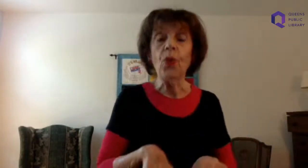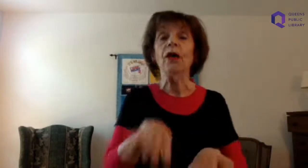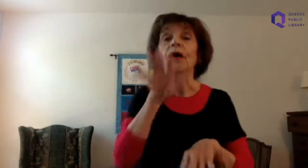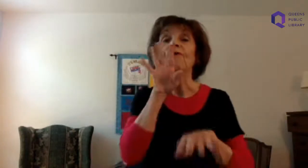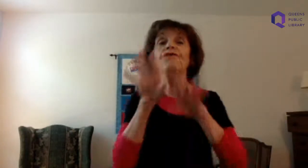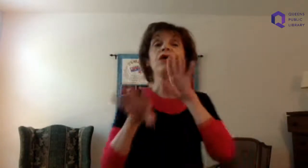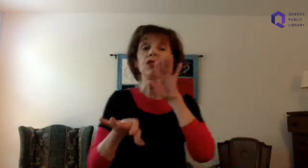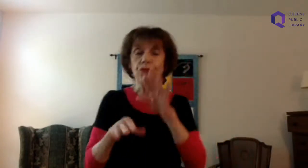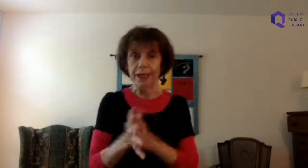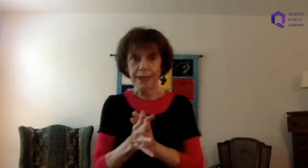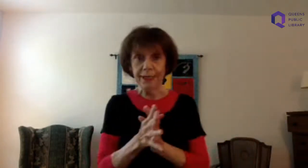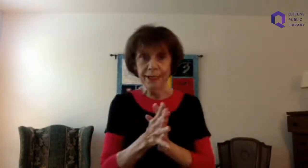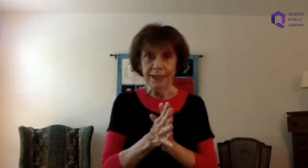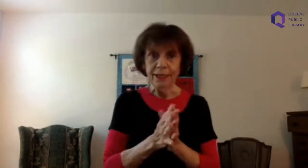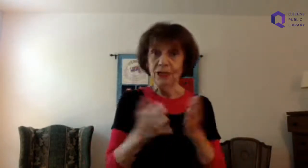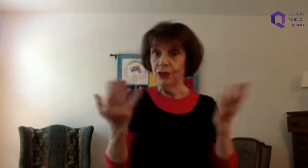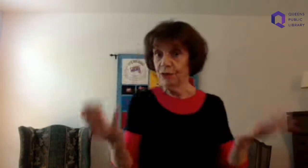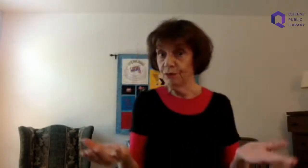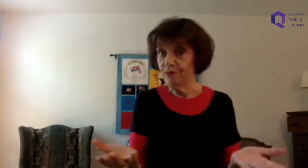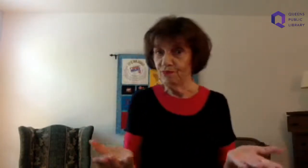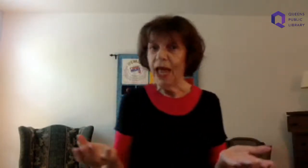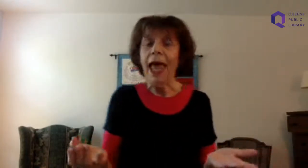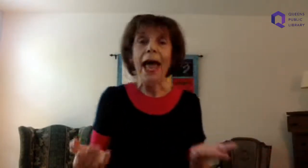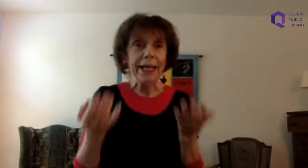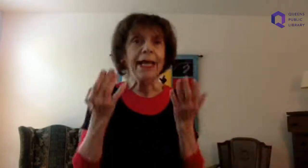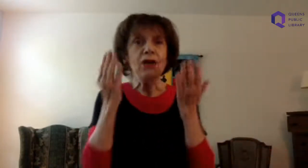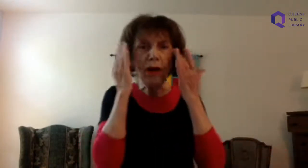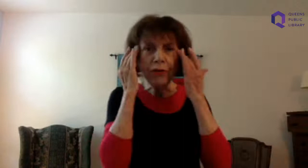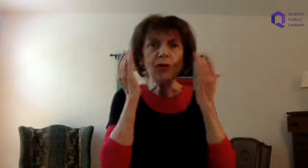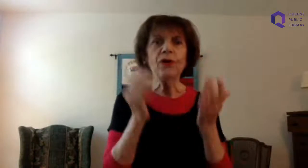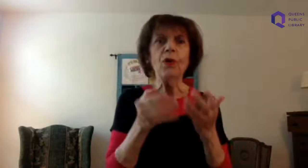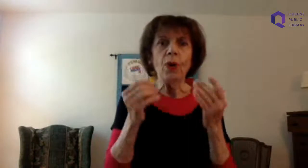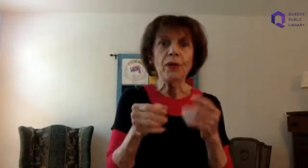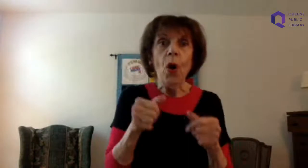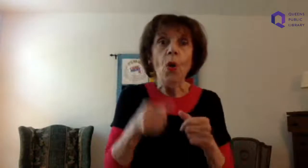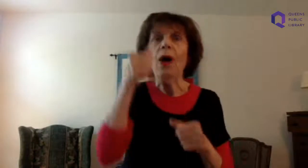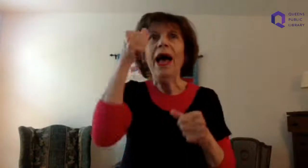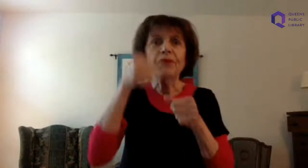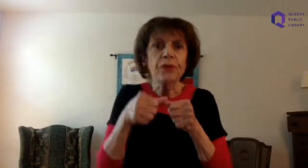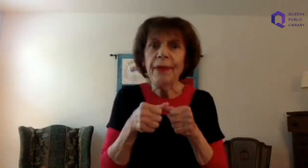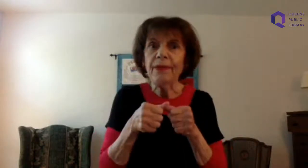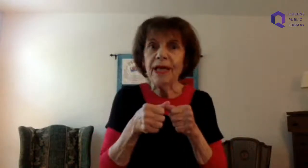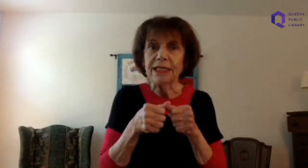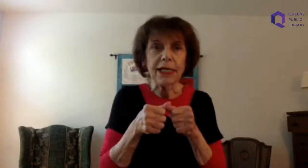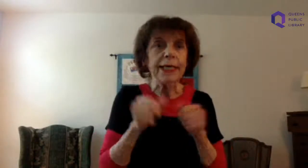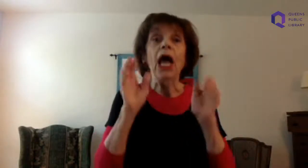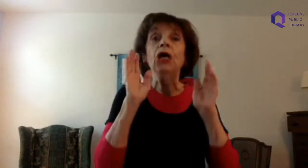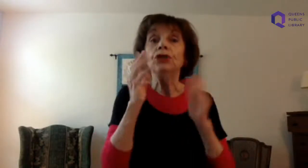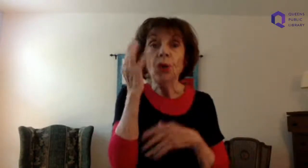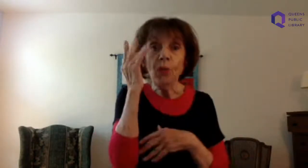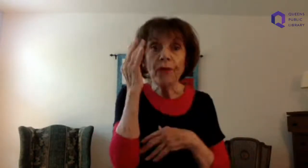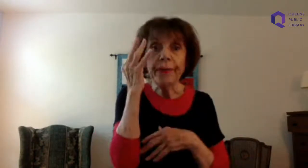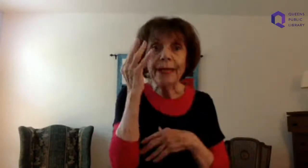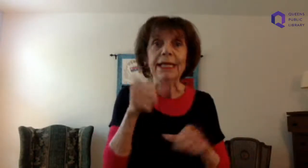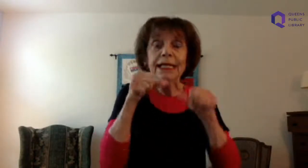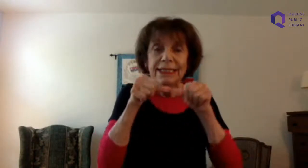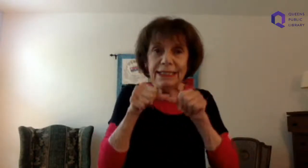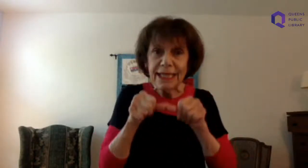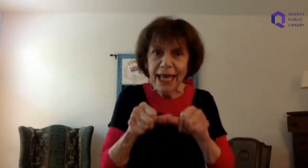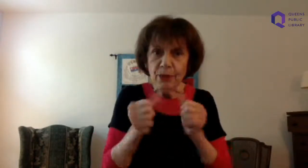wall. Frustrated. So you, and I know you're going to wonder, oh, I have to remember that sign. Don't worry about it. Stay with me